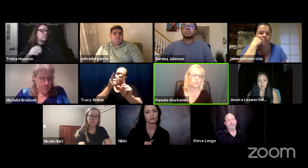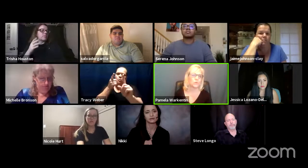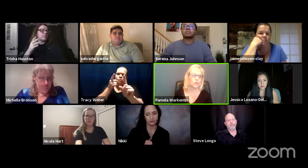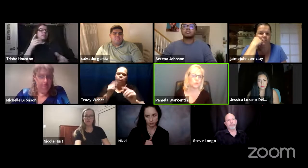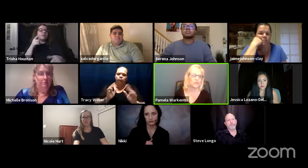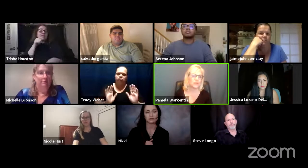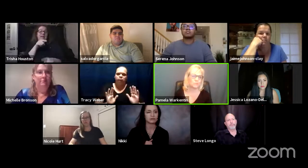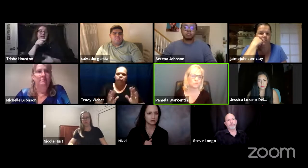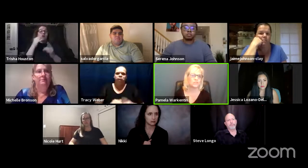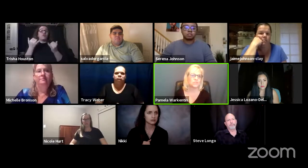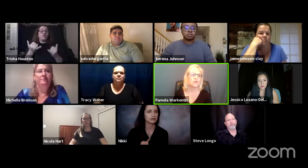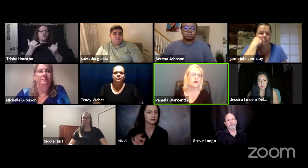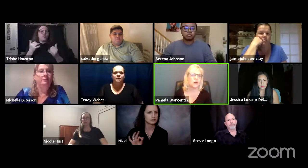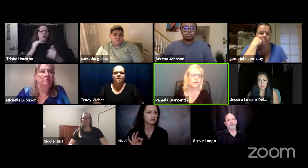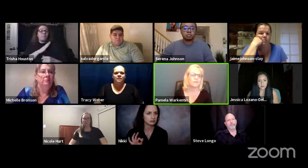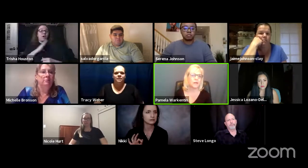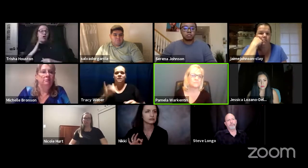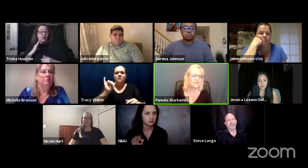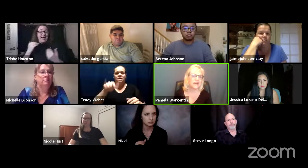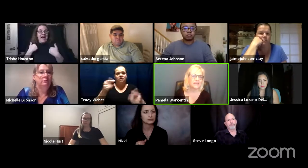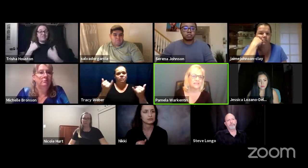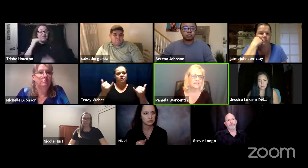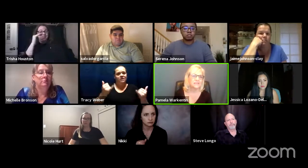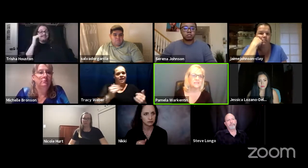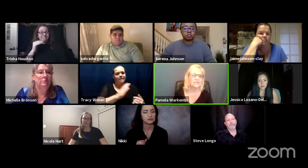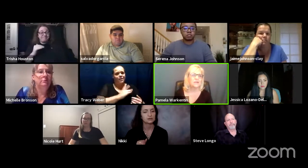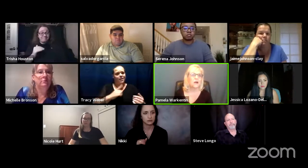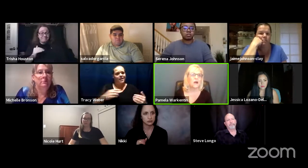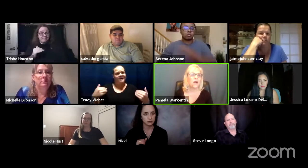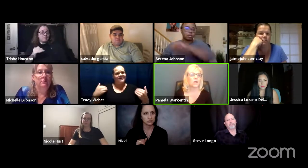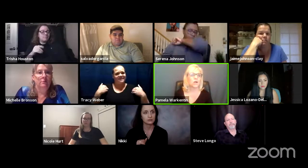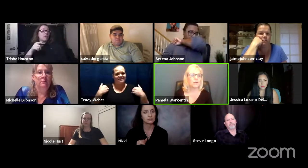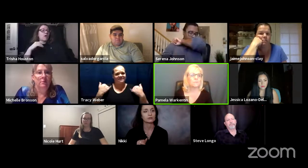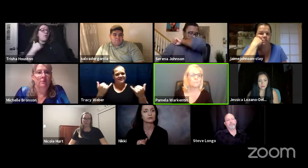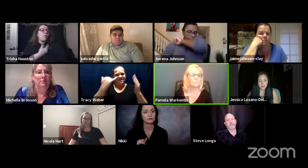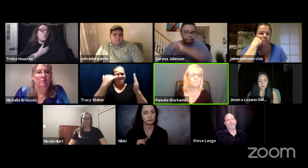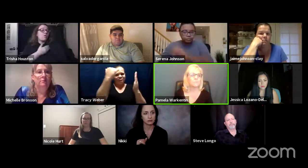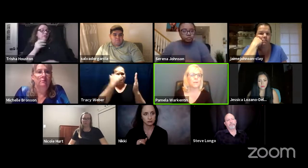are appropriately posted on the website. Our current